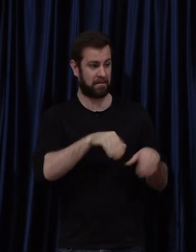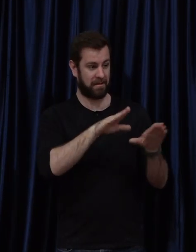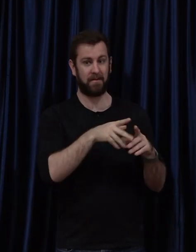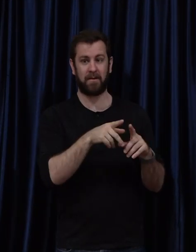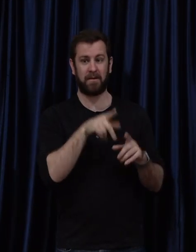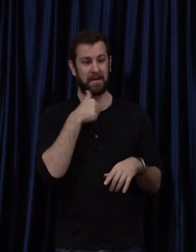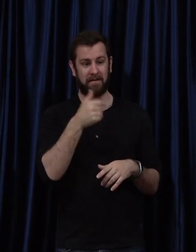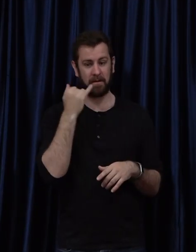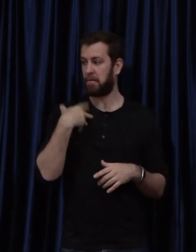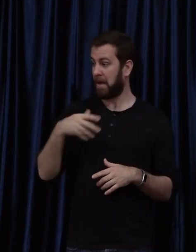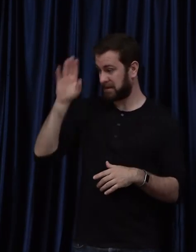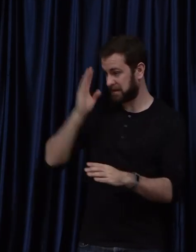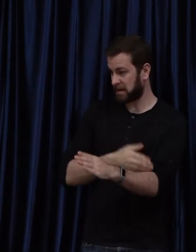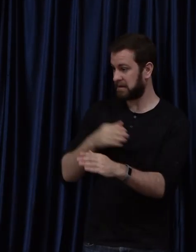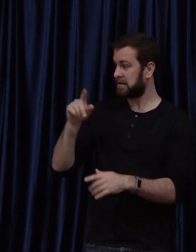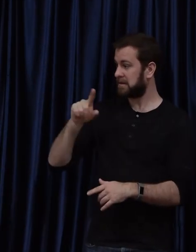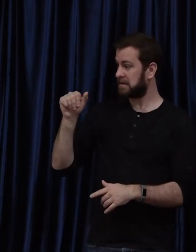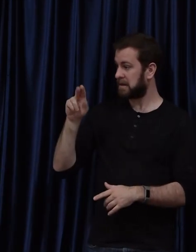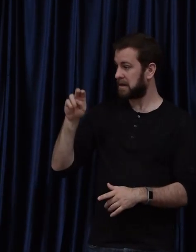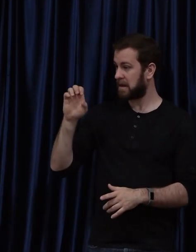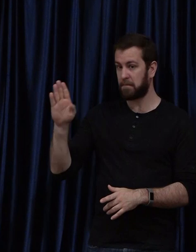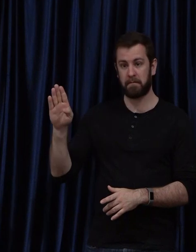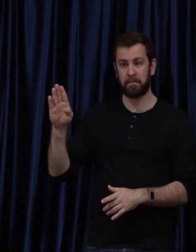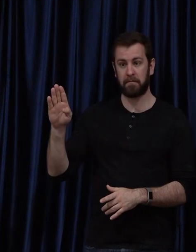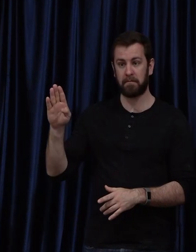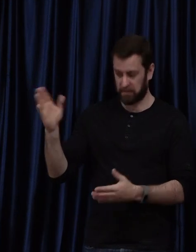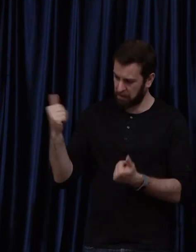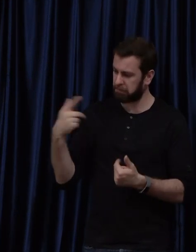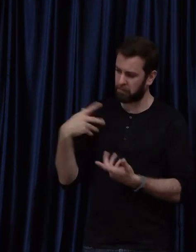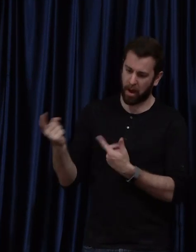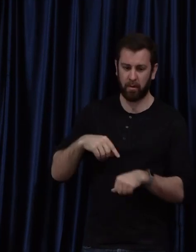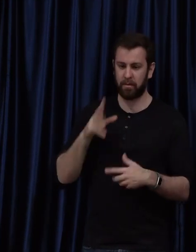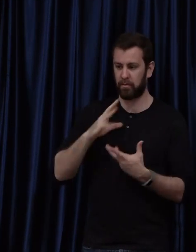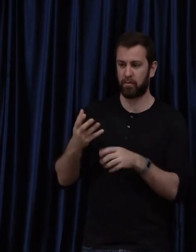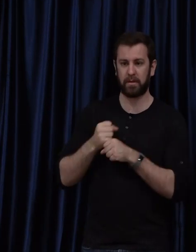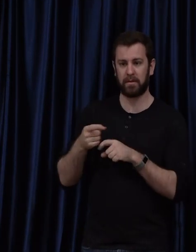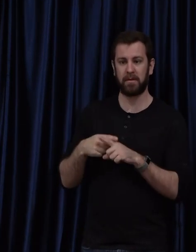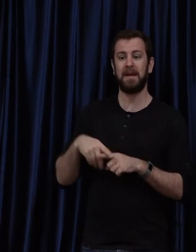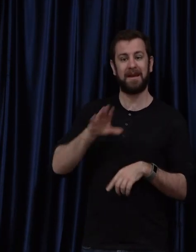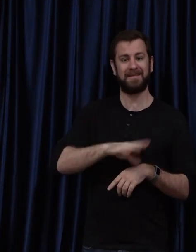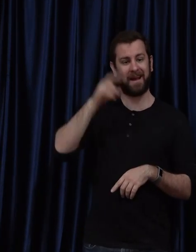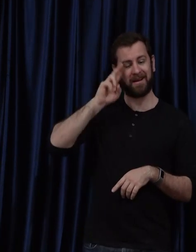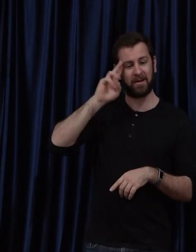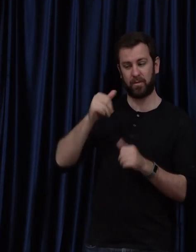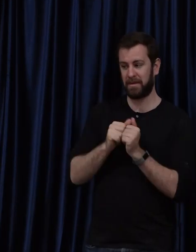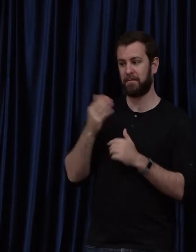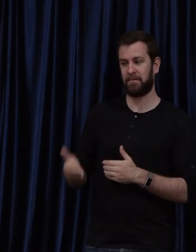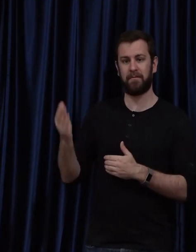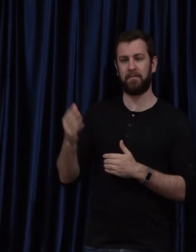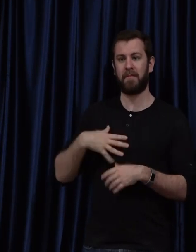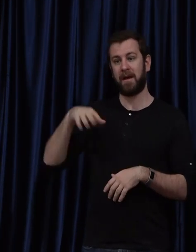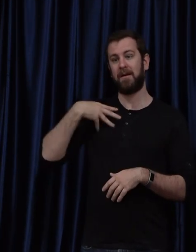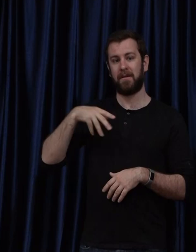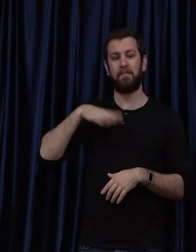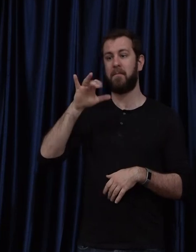So his father says, oh my son Zayd, come, I have come to take you. And his uncle was with. He says, oh my biological dad,